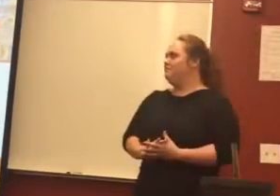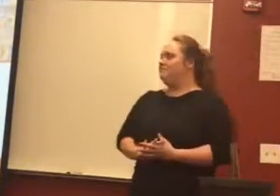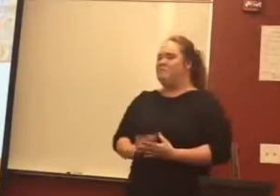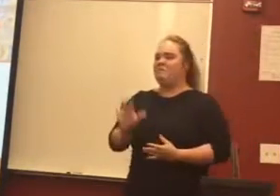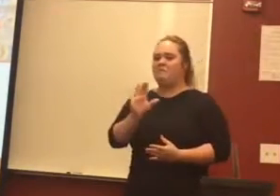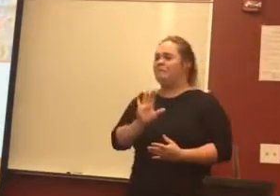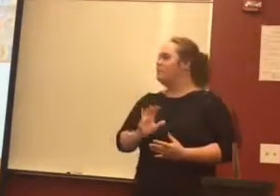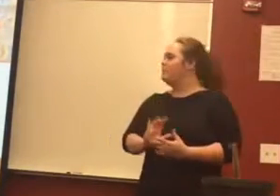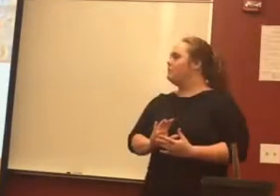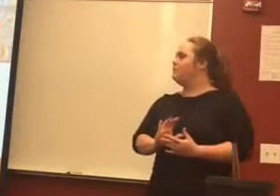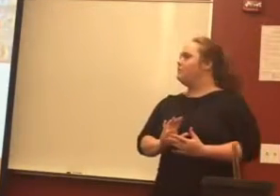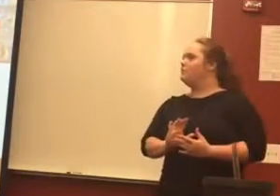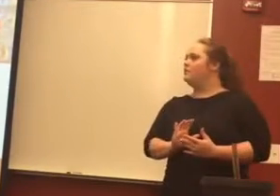probably 8, but we did 7.